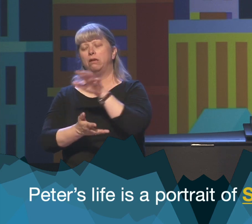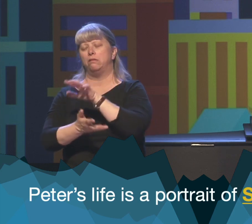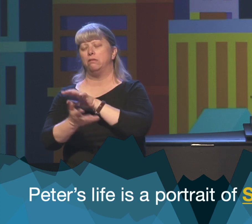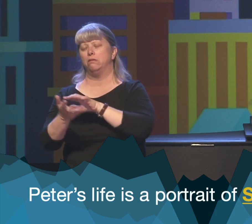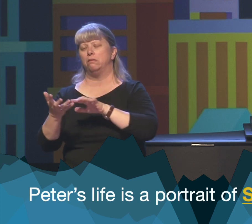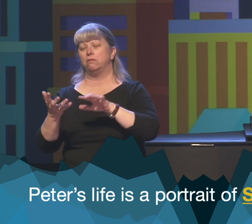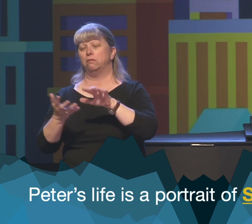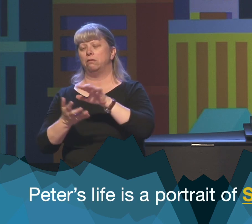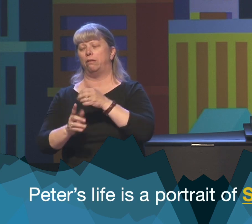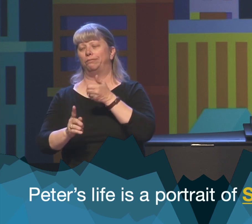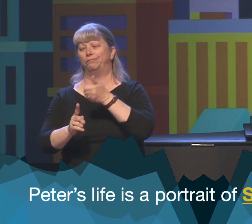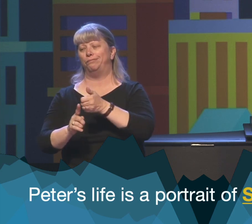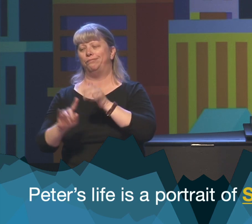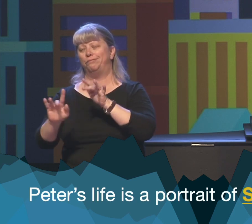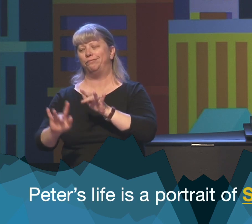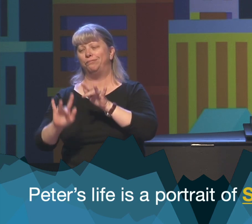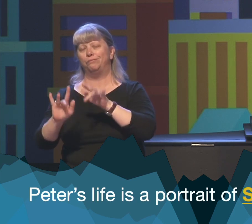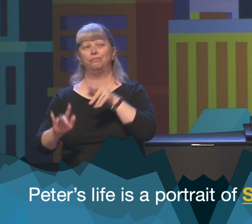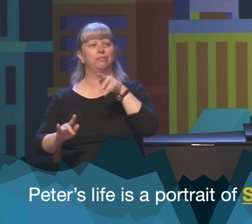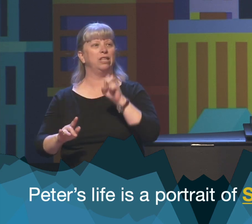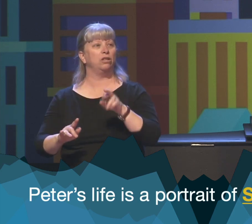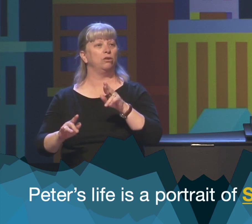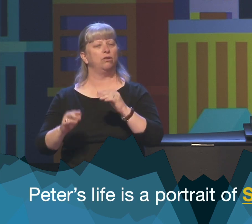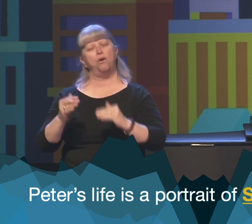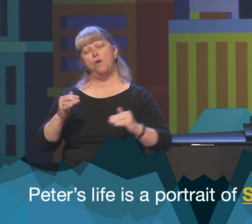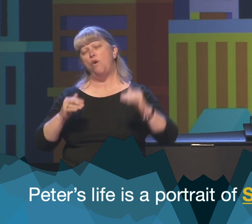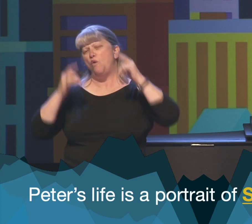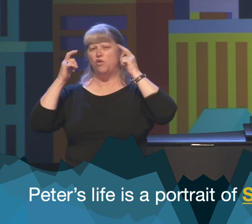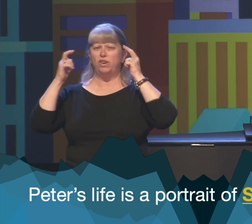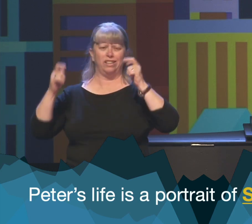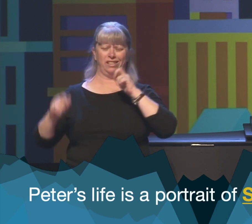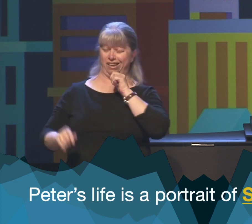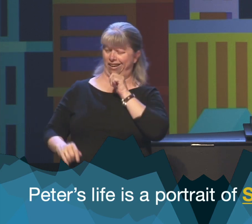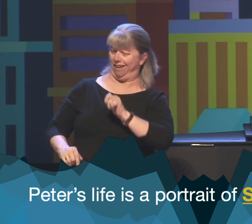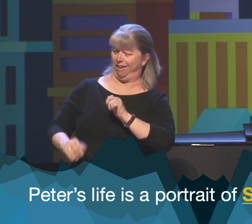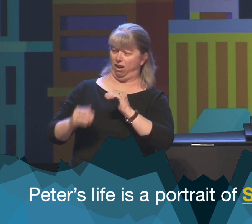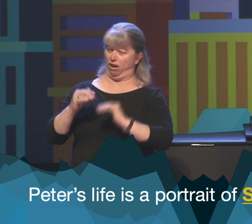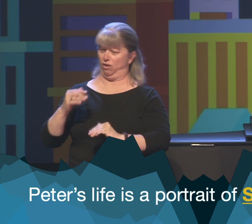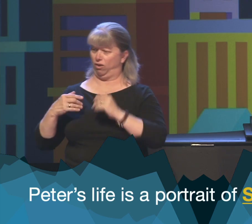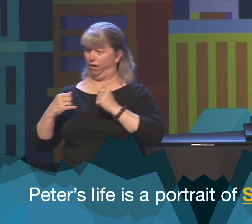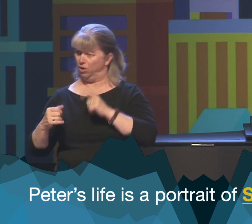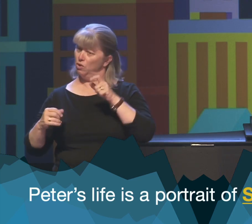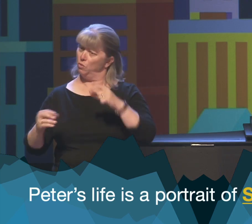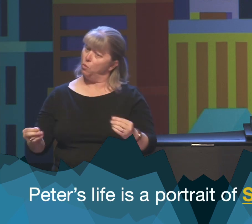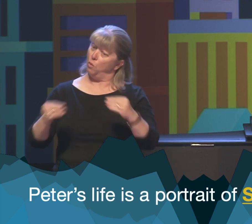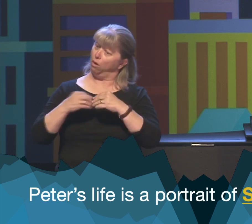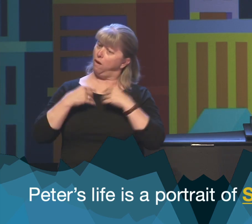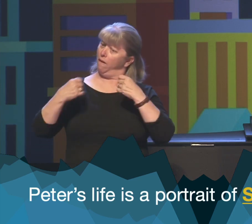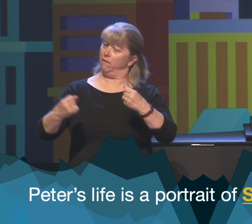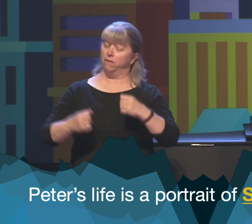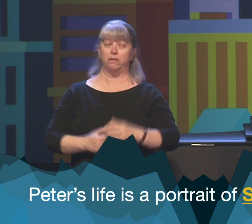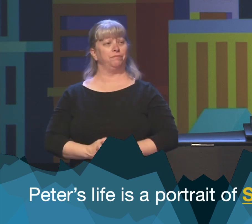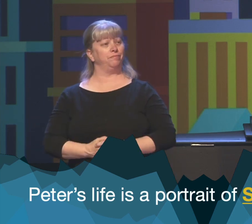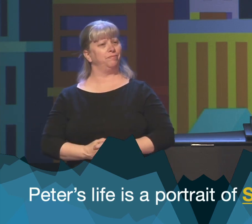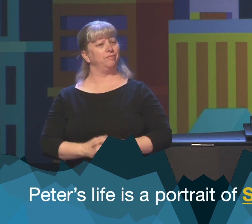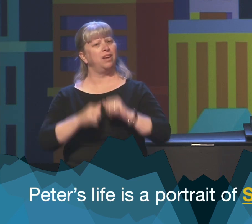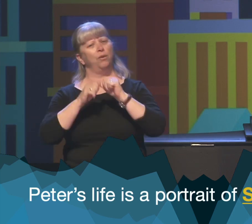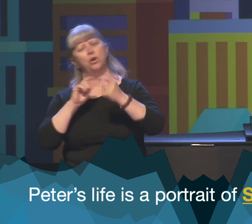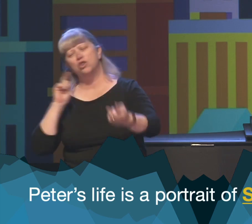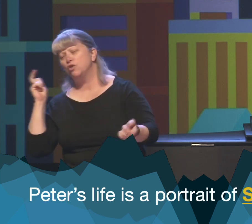up. Like, overconfident when he shouldn't have been, underconfident when he should have been,